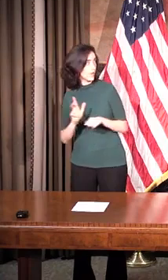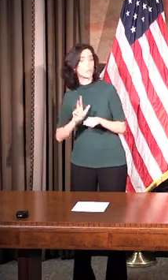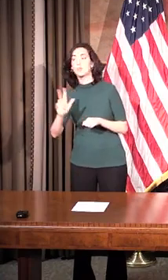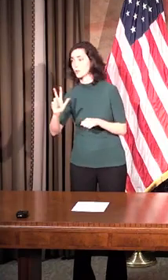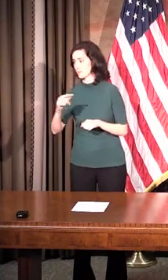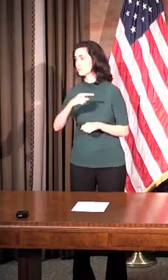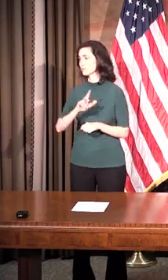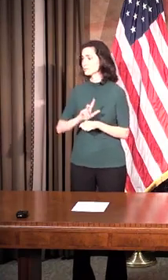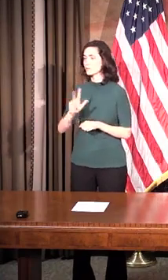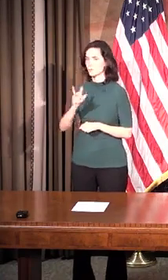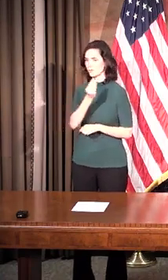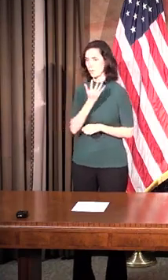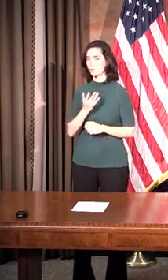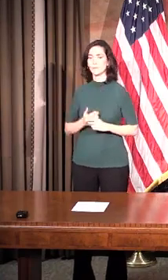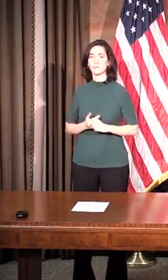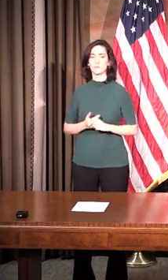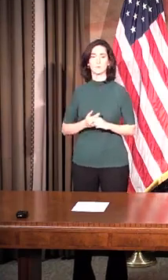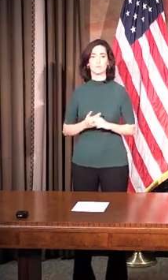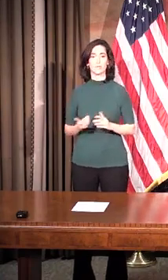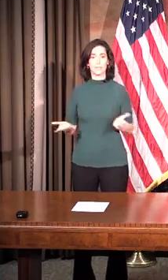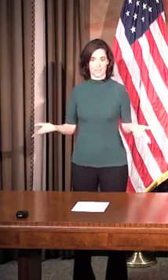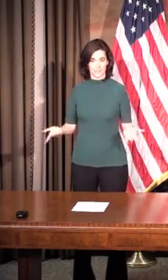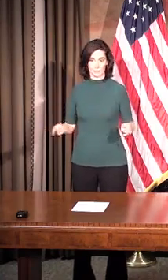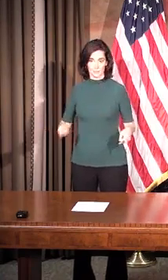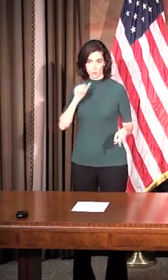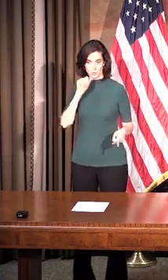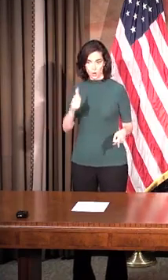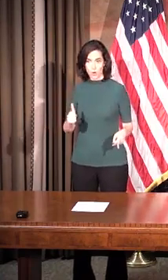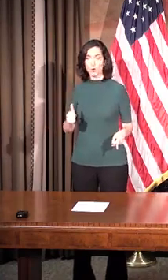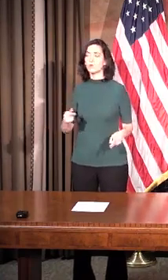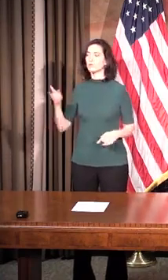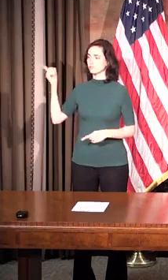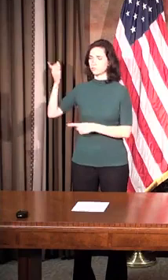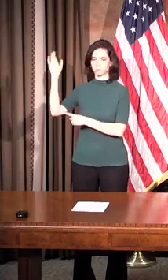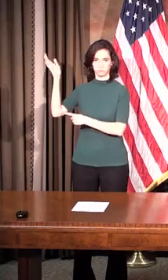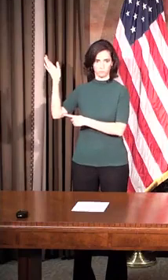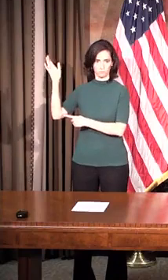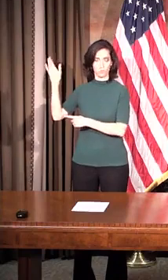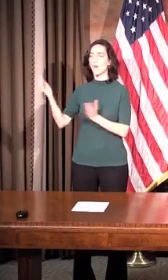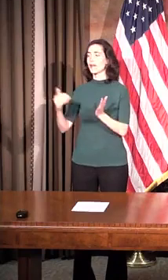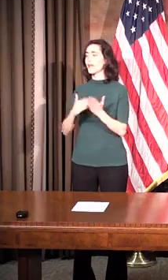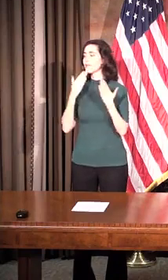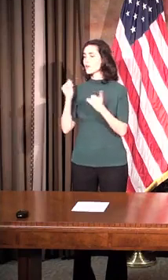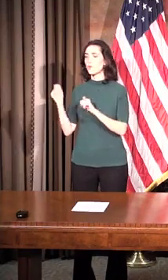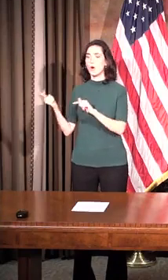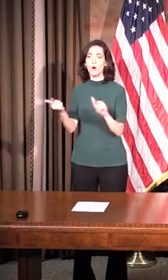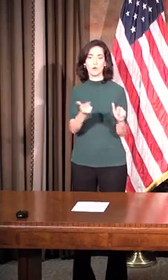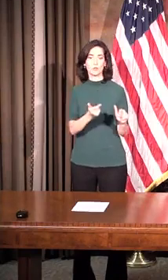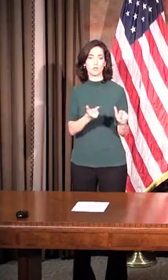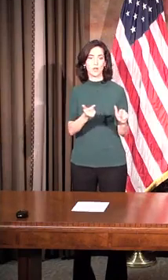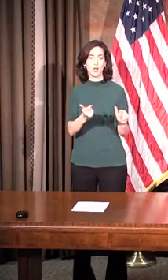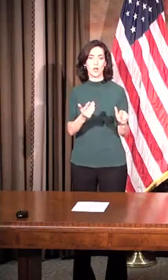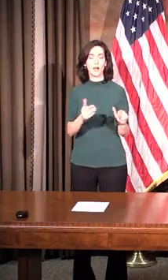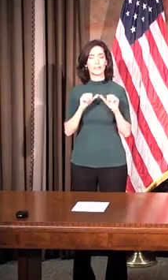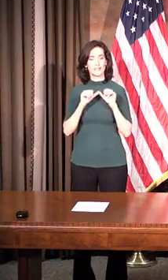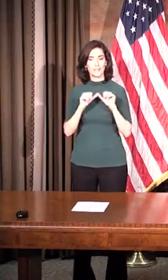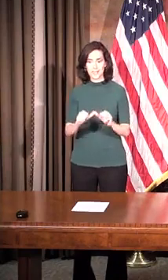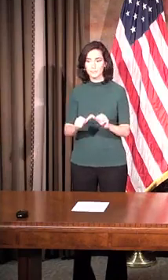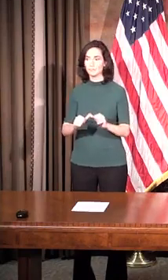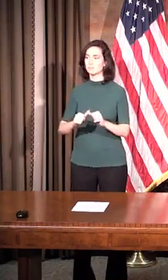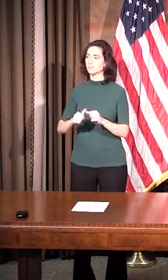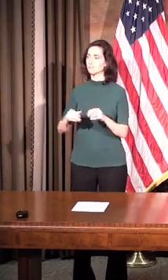p.m. Again tomorrow here for that press conference. And so again, thank you all for continuing to cover